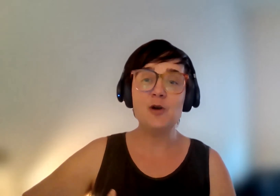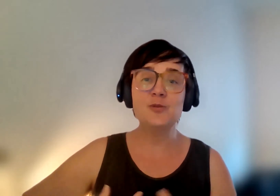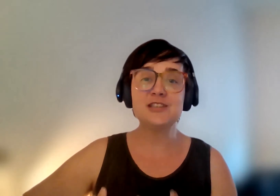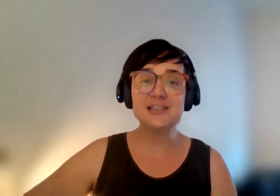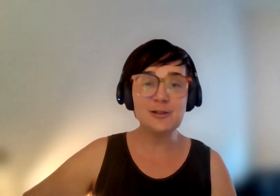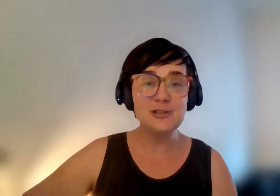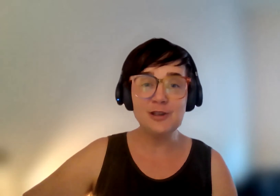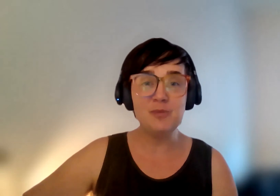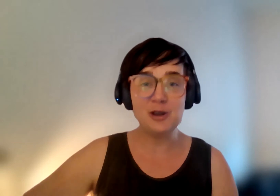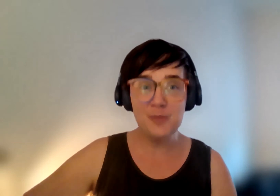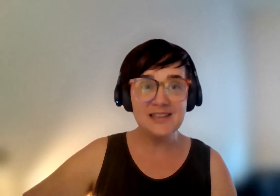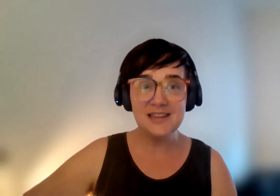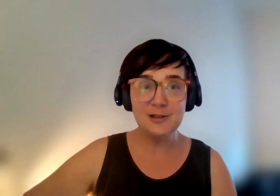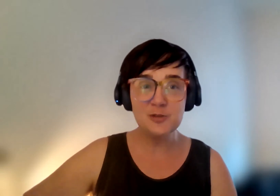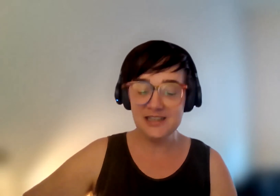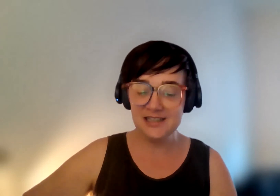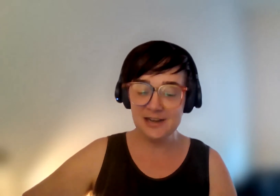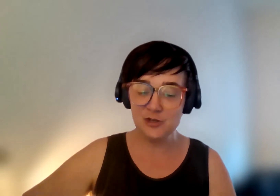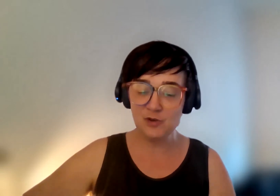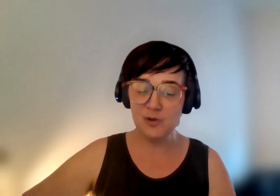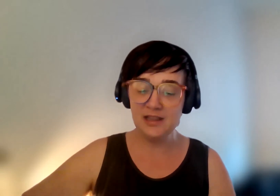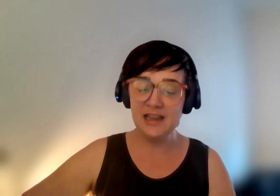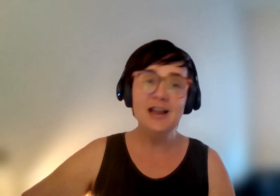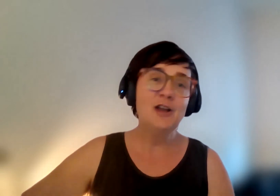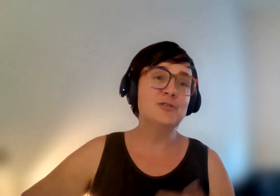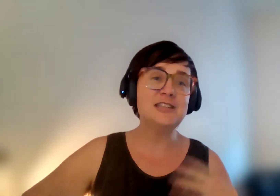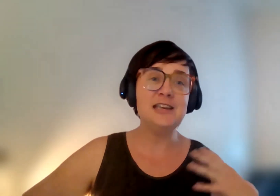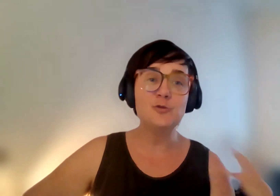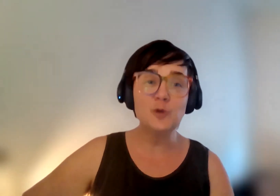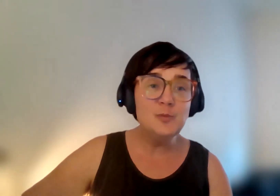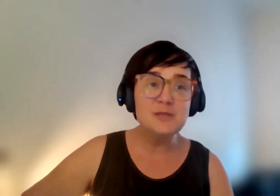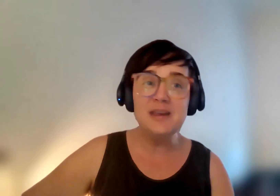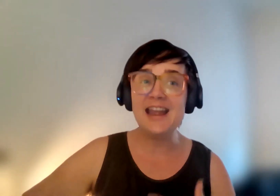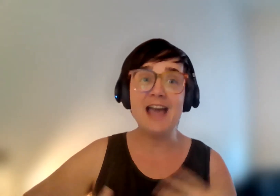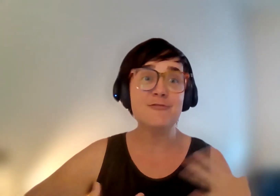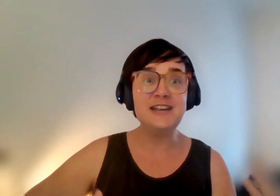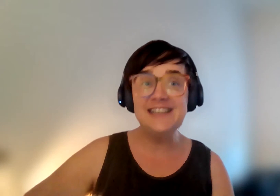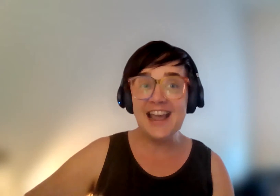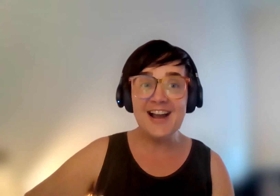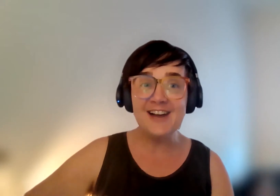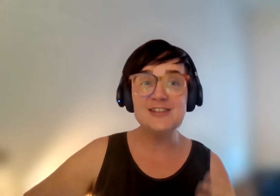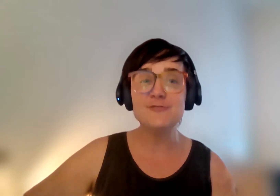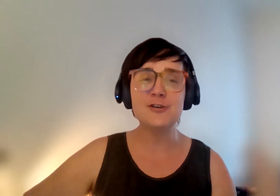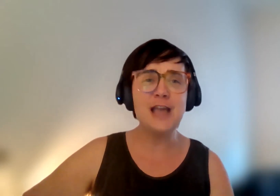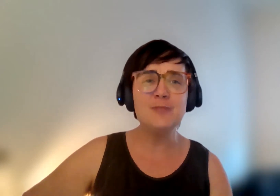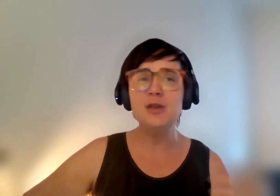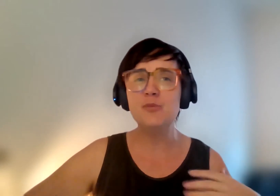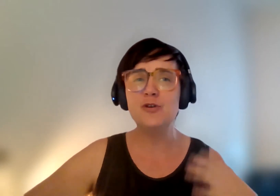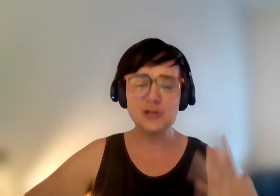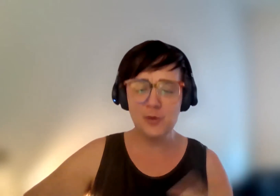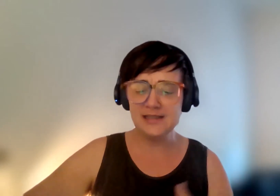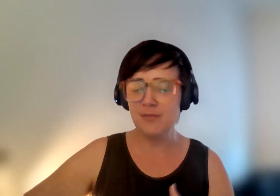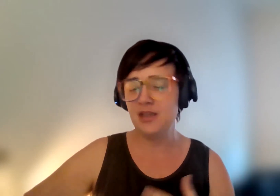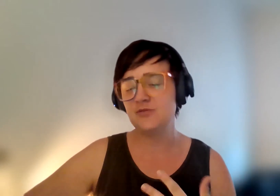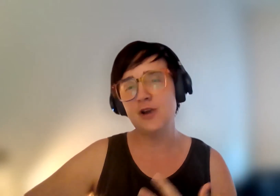It's almost exclusively peer-based in LGBT centers frequently. You'll see groups meeting every day, often for